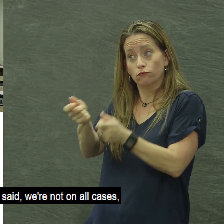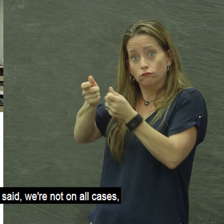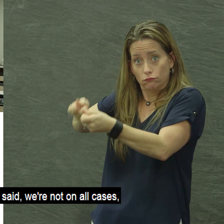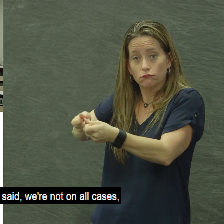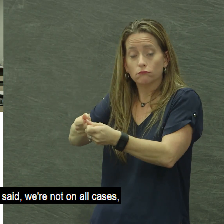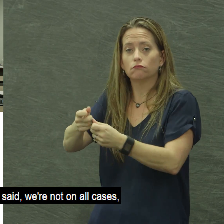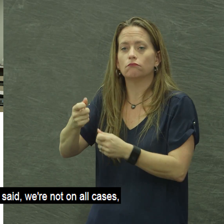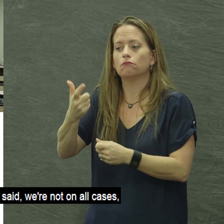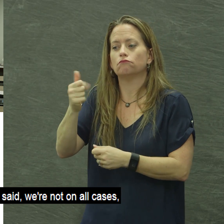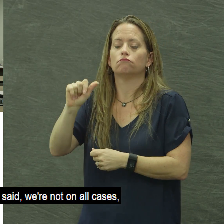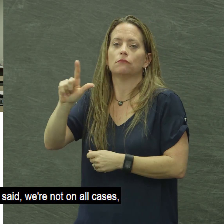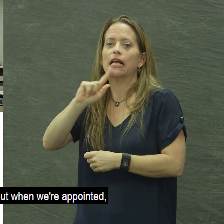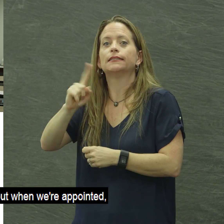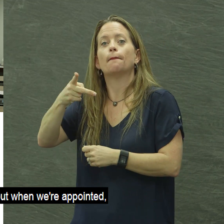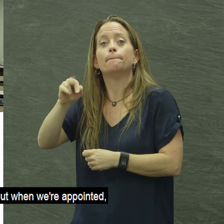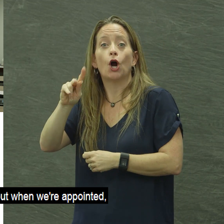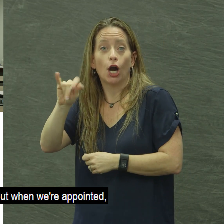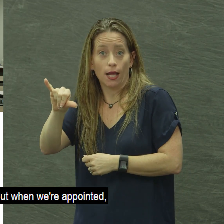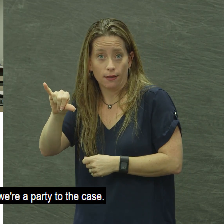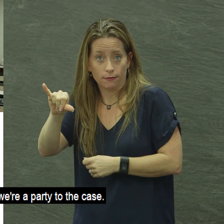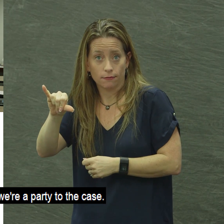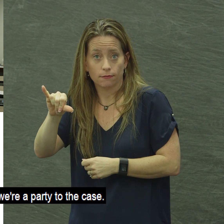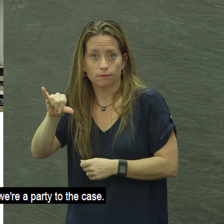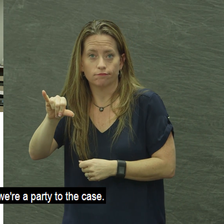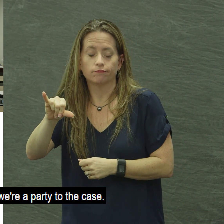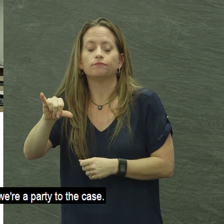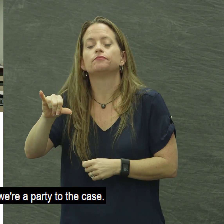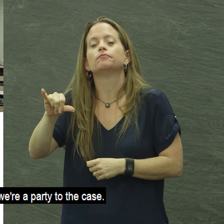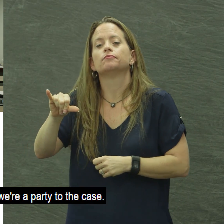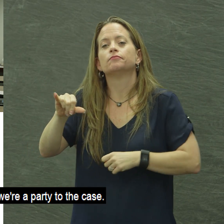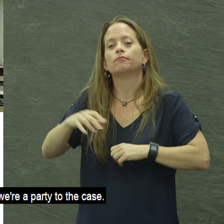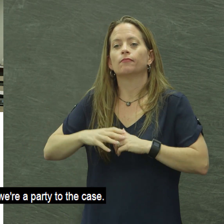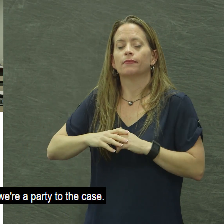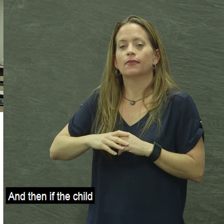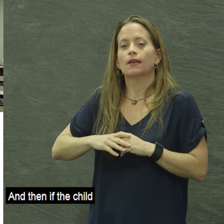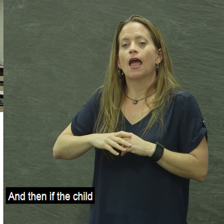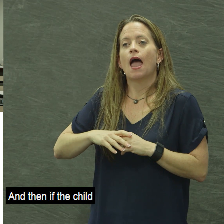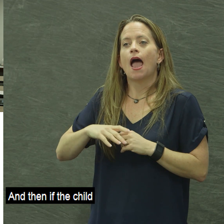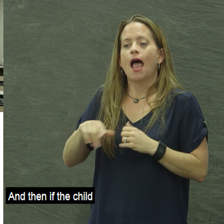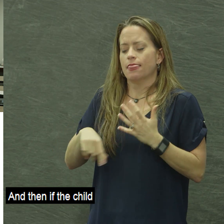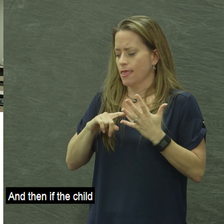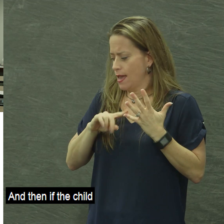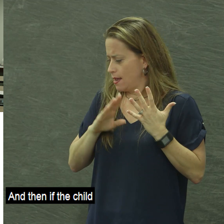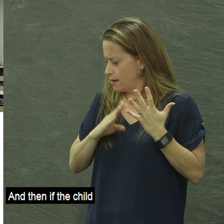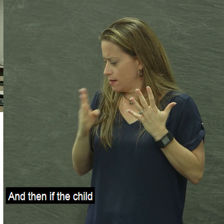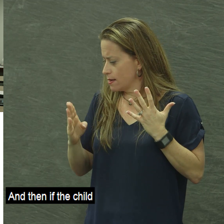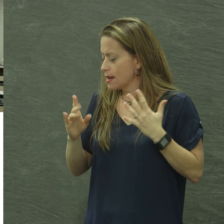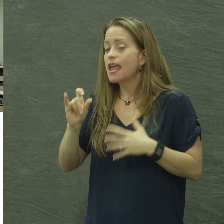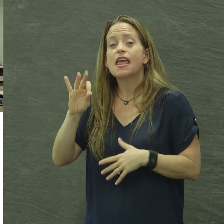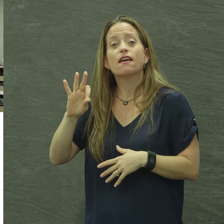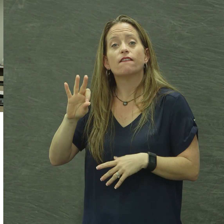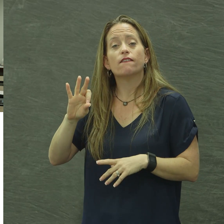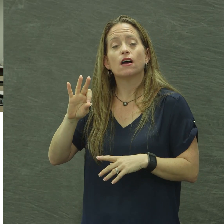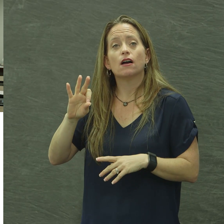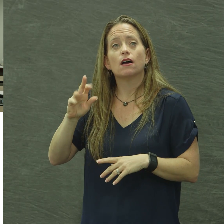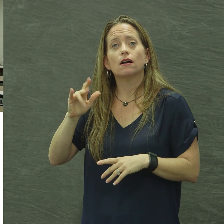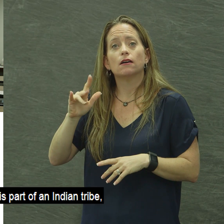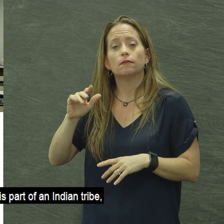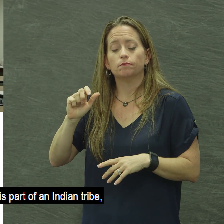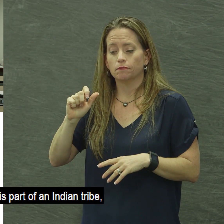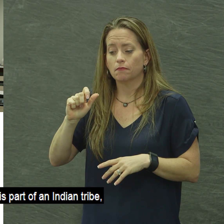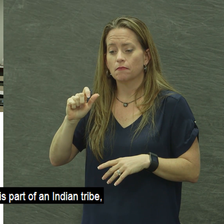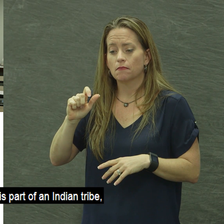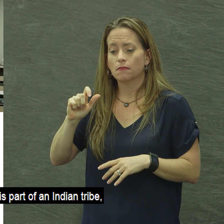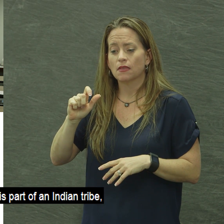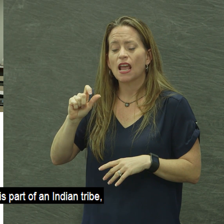all cases, but when we're appointed, we're a party to the case. And then if the child